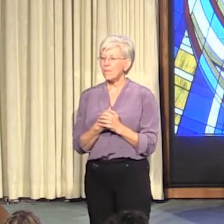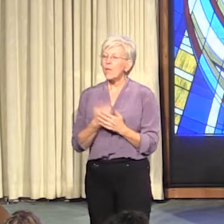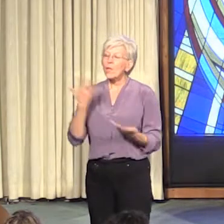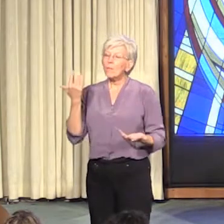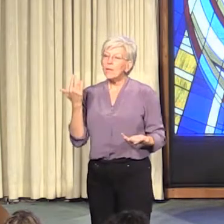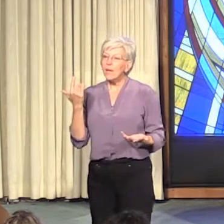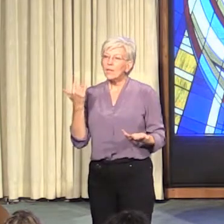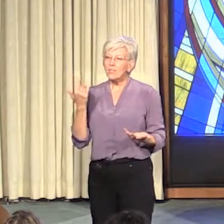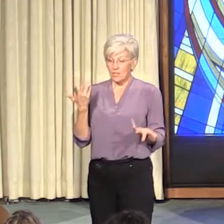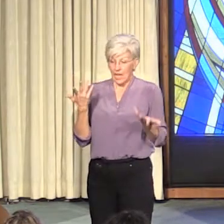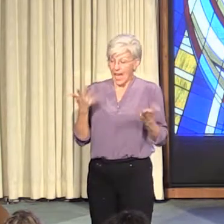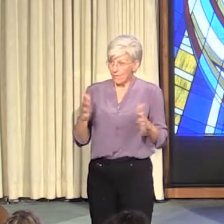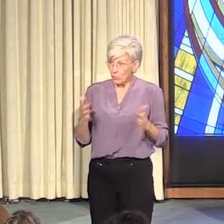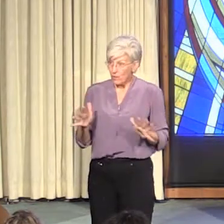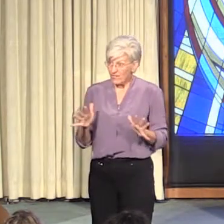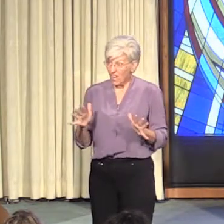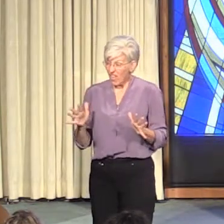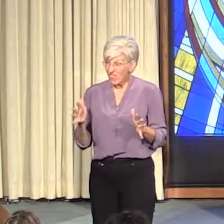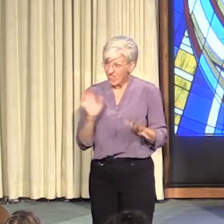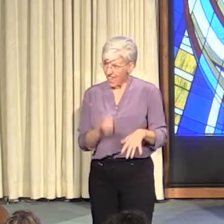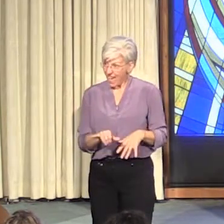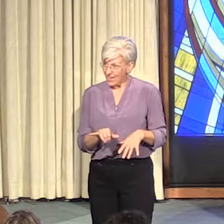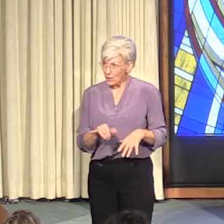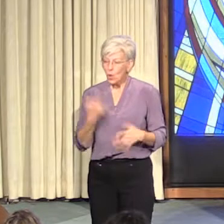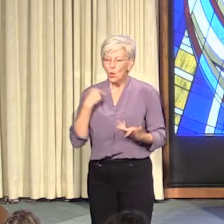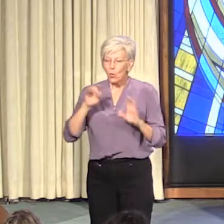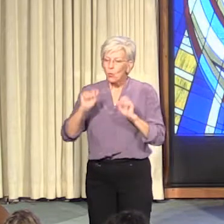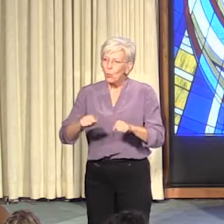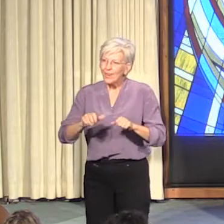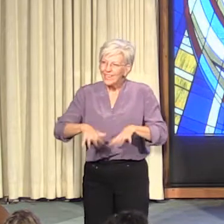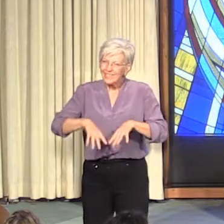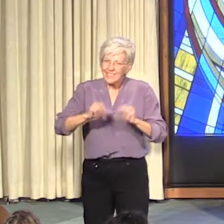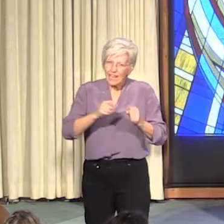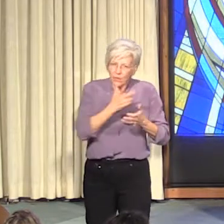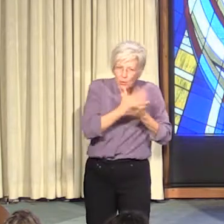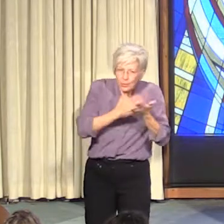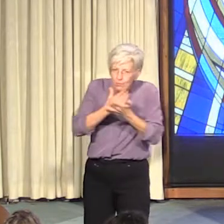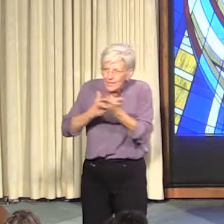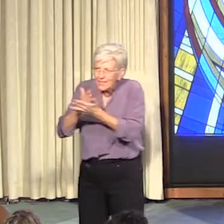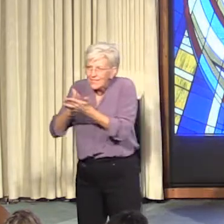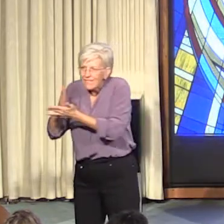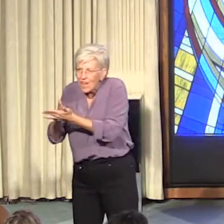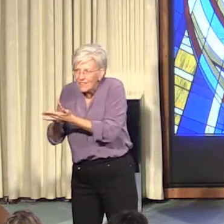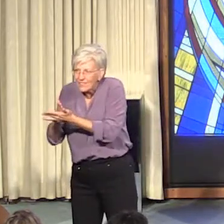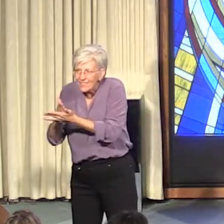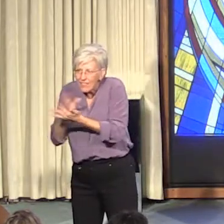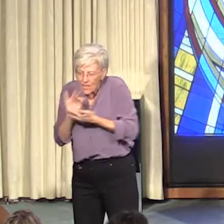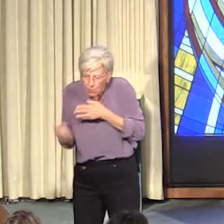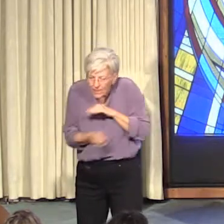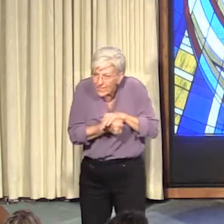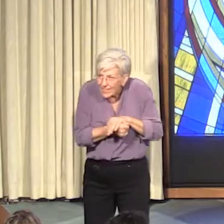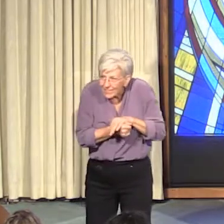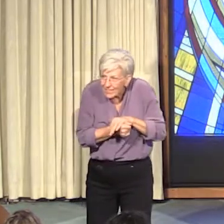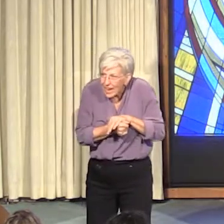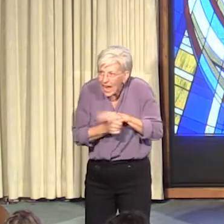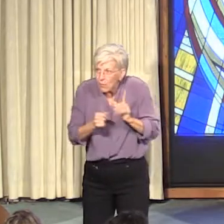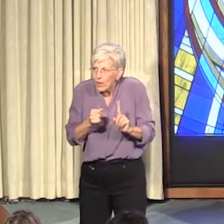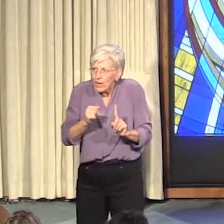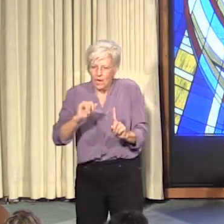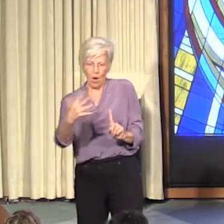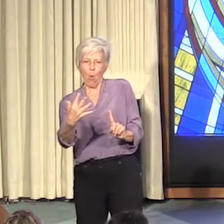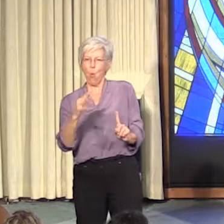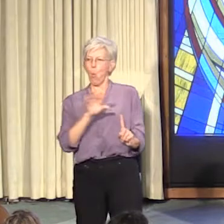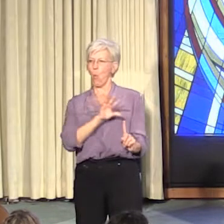Because once we've done that, we can take those pieces of us that we've hidden in the shadow and bring them into the light and say, yes,